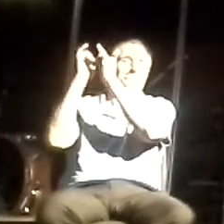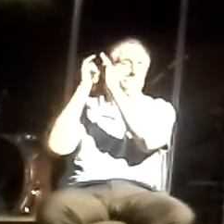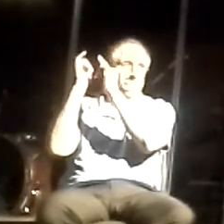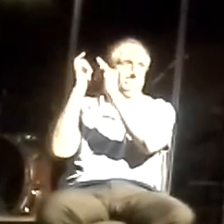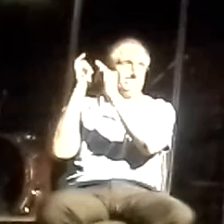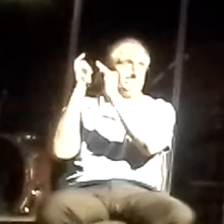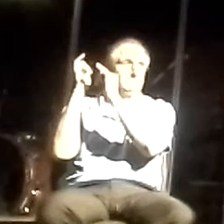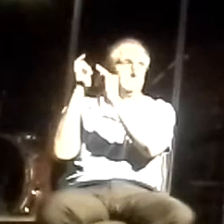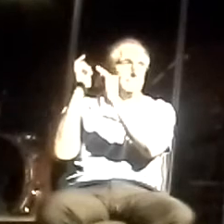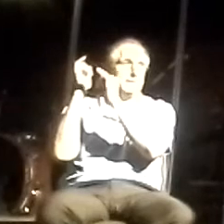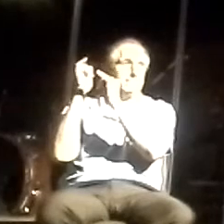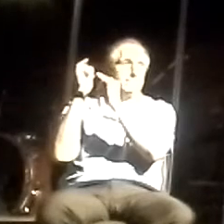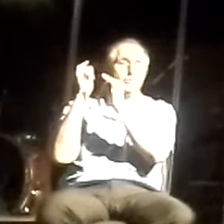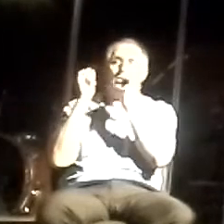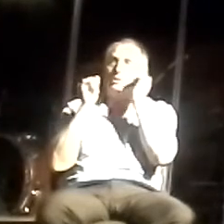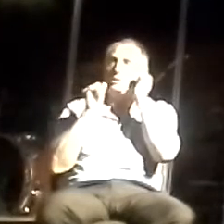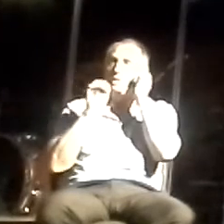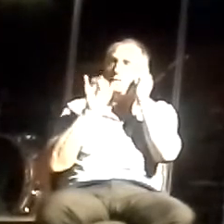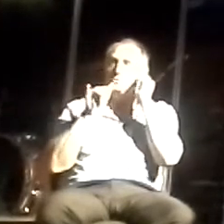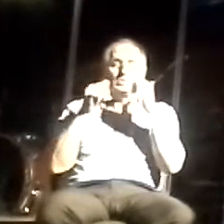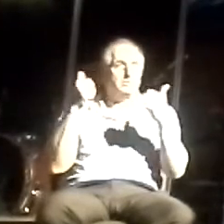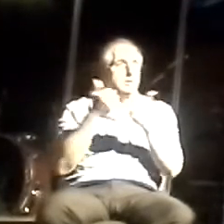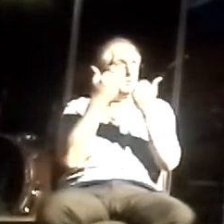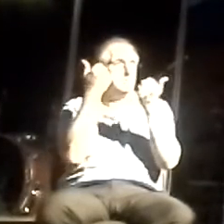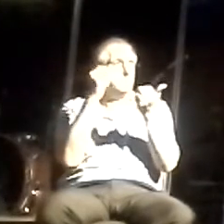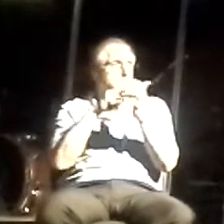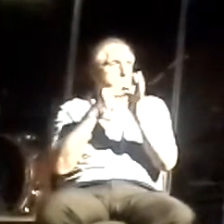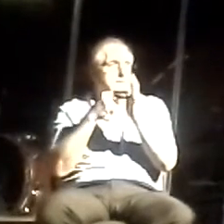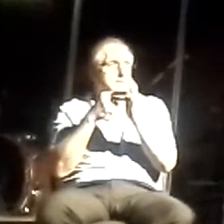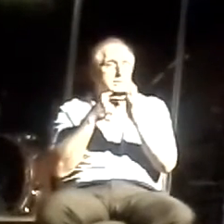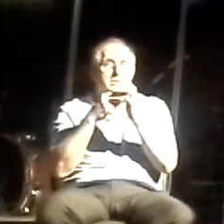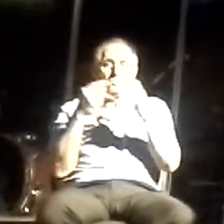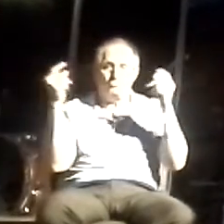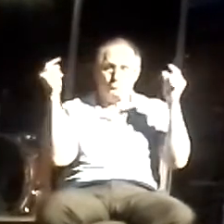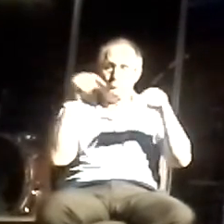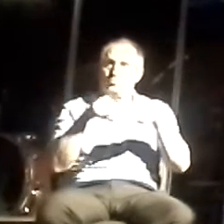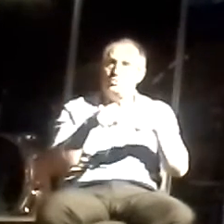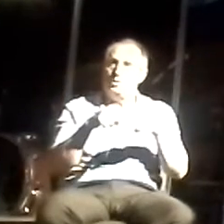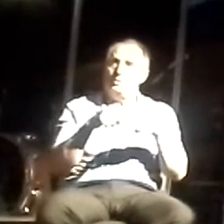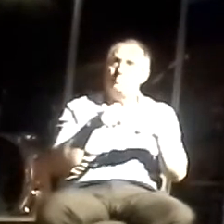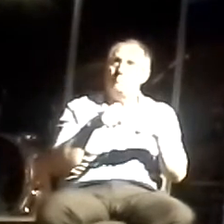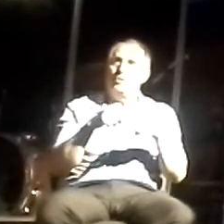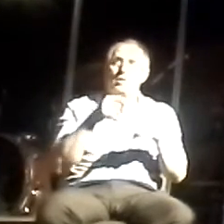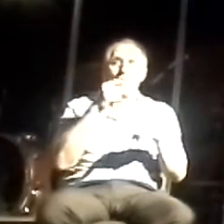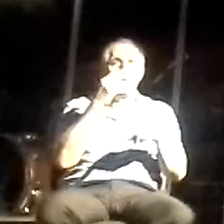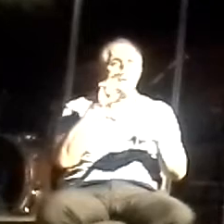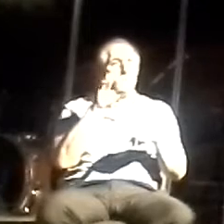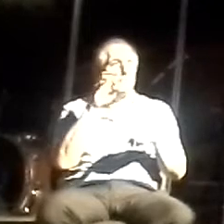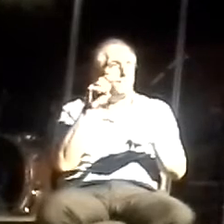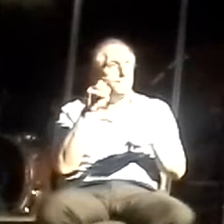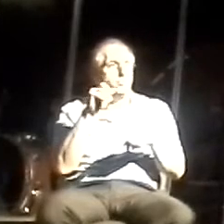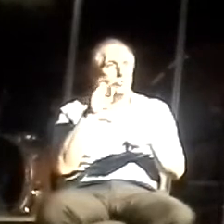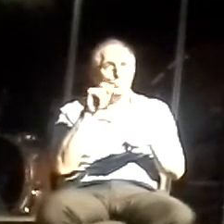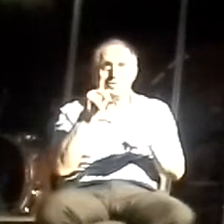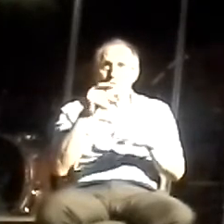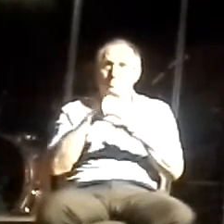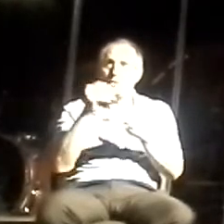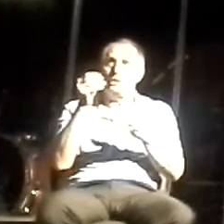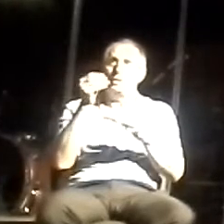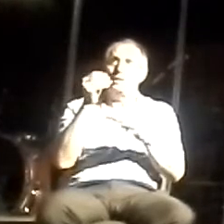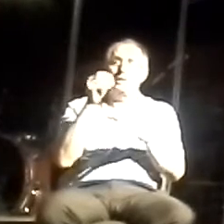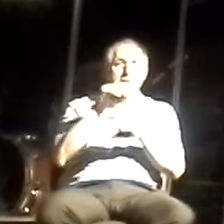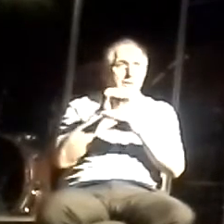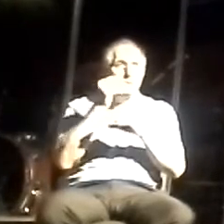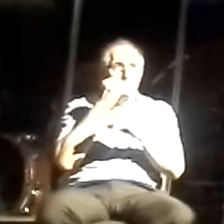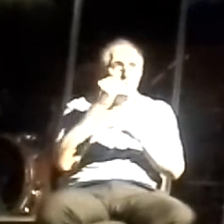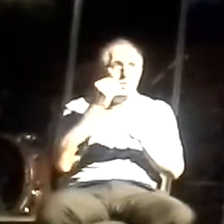more like Jesus for the sake of others. And that's what the challenge is. You can come and join us for that. We're going to have food trucks so you can come and purchase dinner. And then that